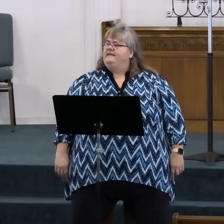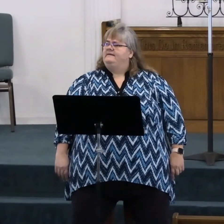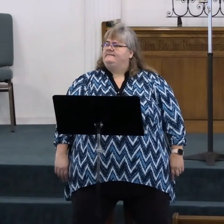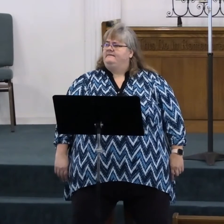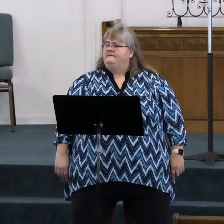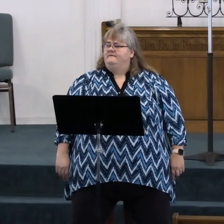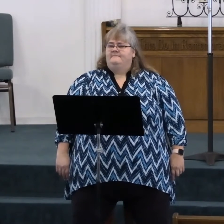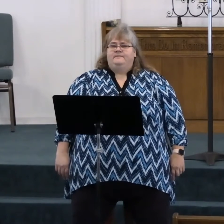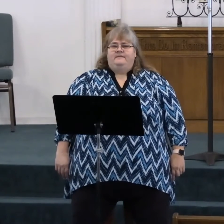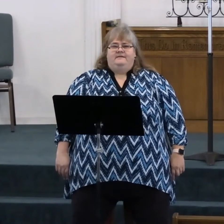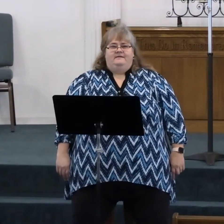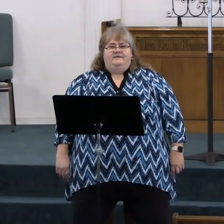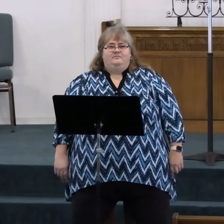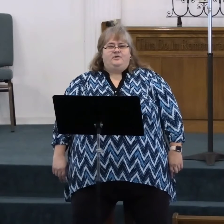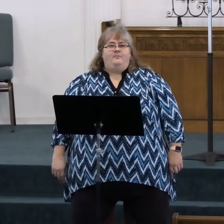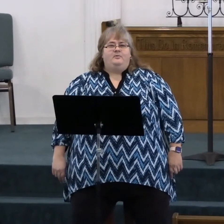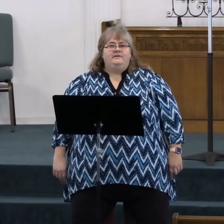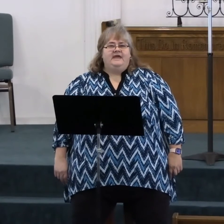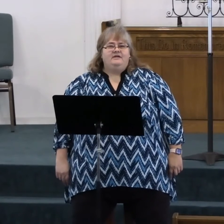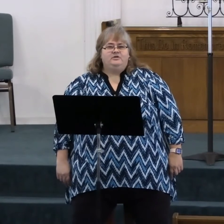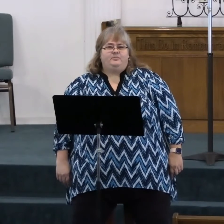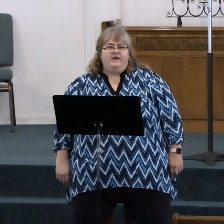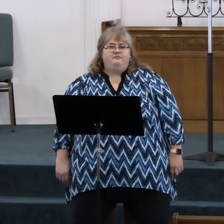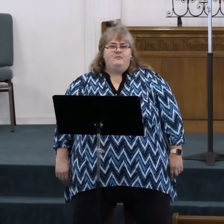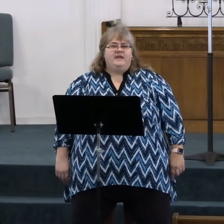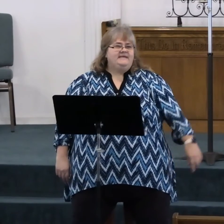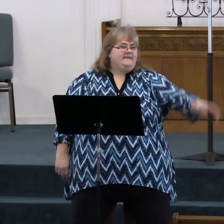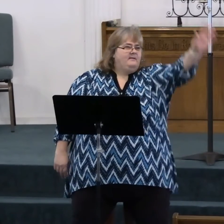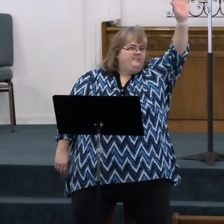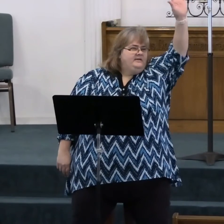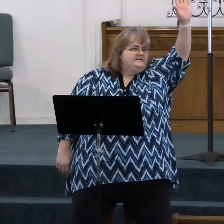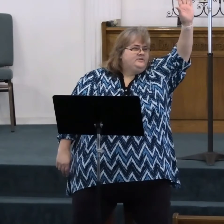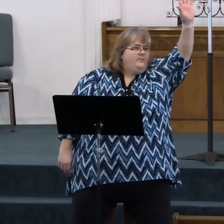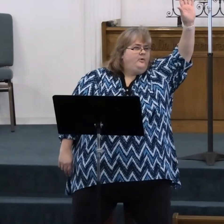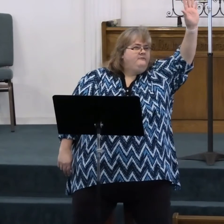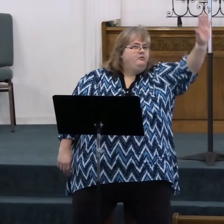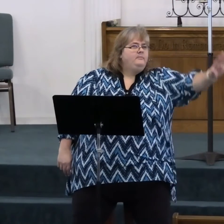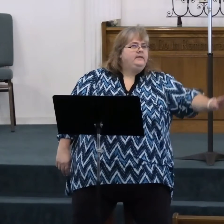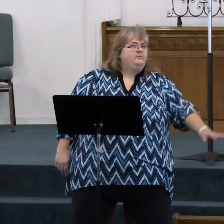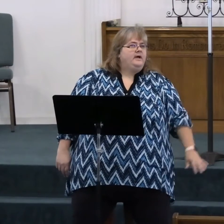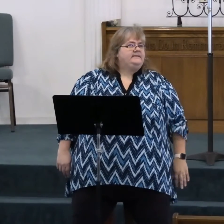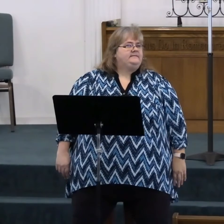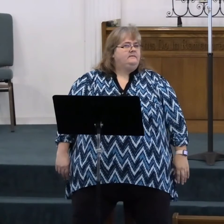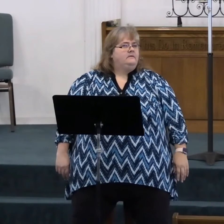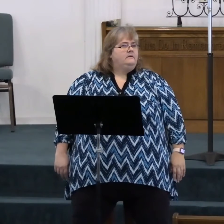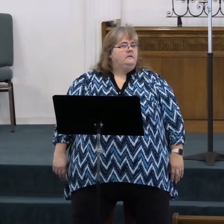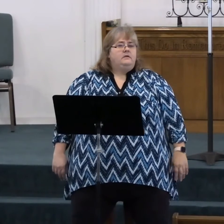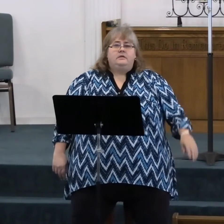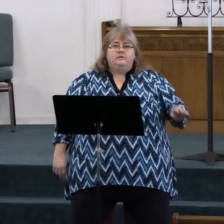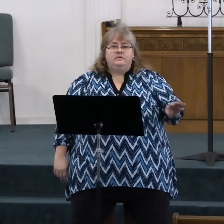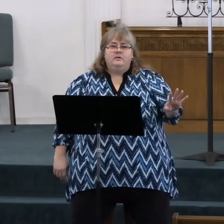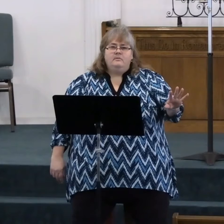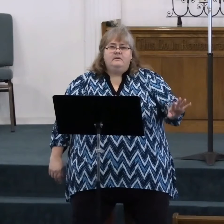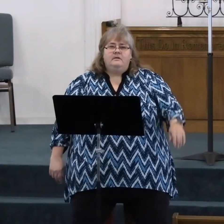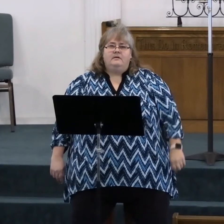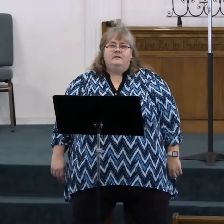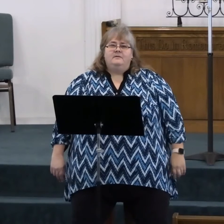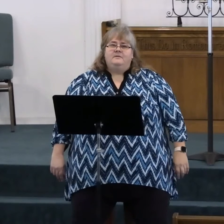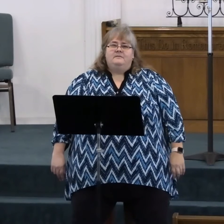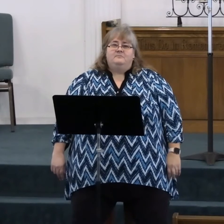is. Told me one day not to pray for him, and I sat up there and just started praying for him anyways. You know?